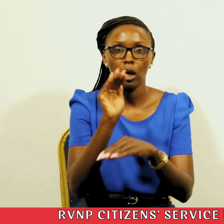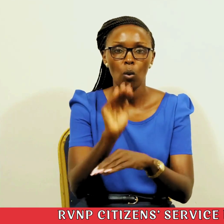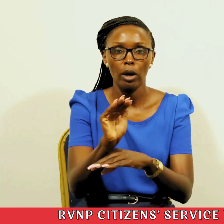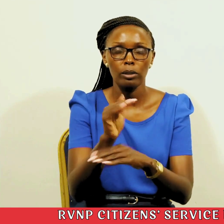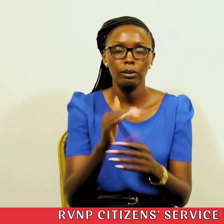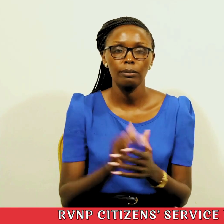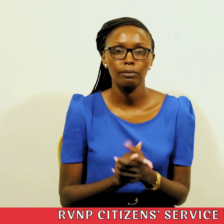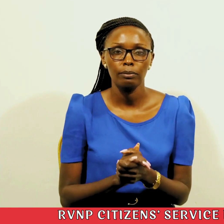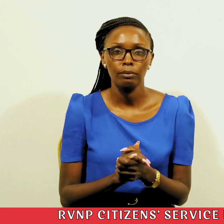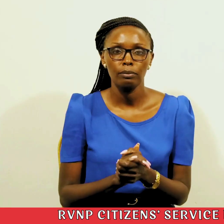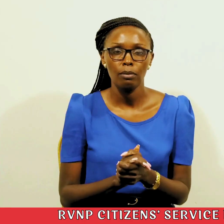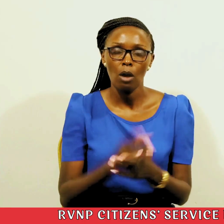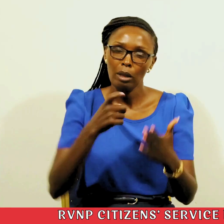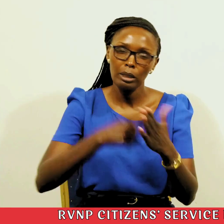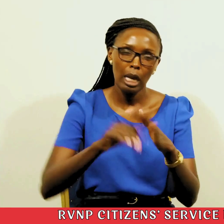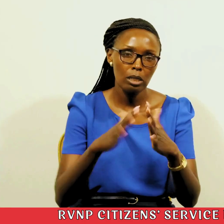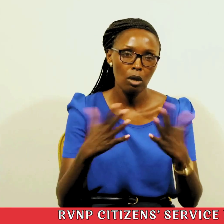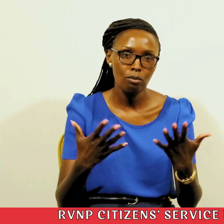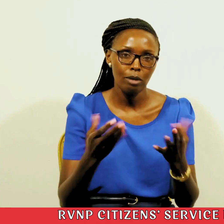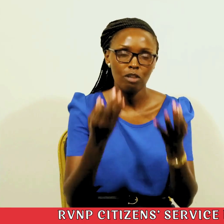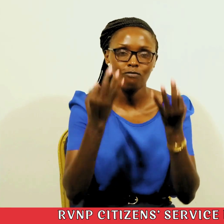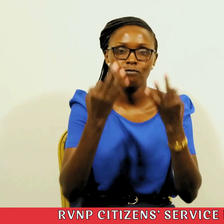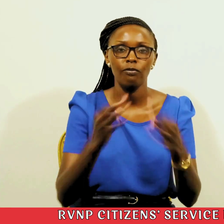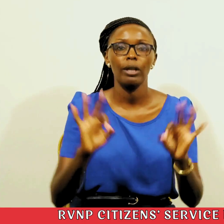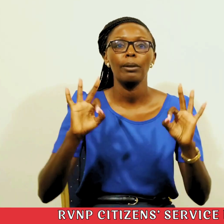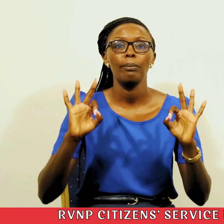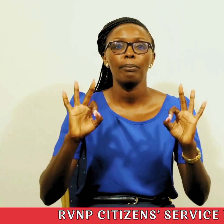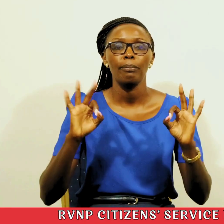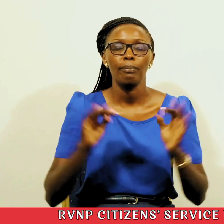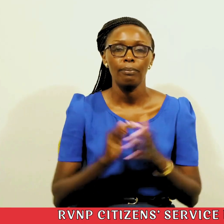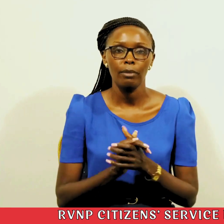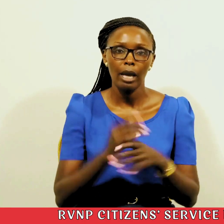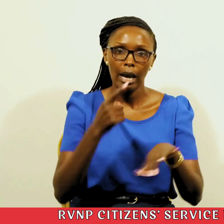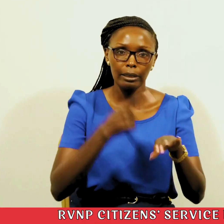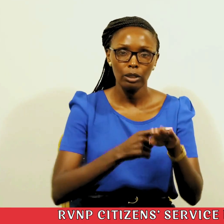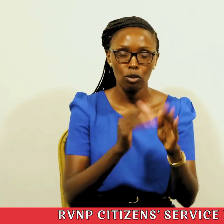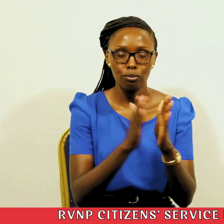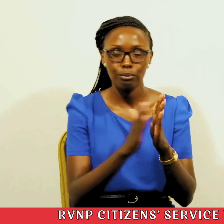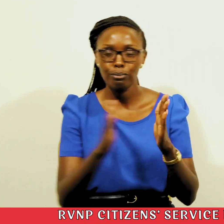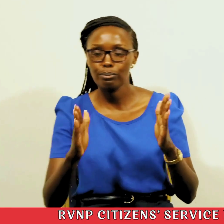This is a free service. The timeline is 1 day.